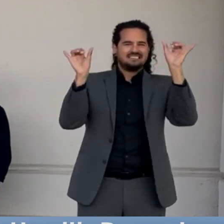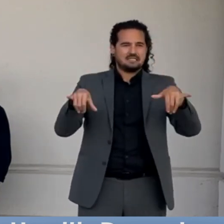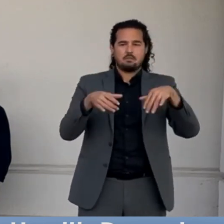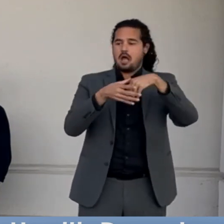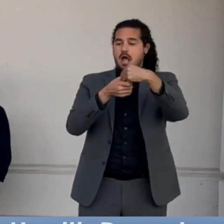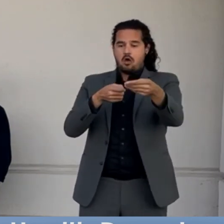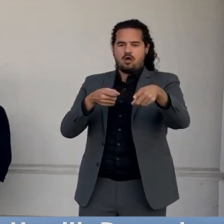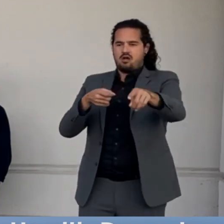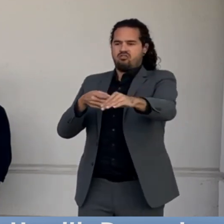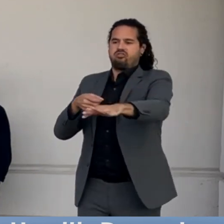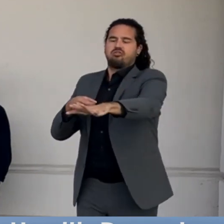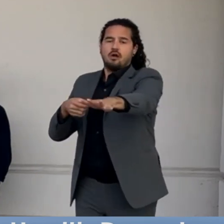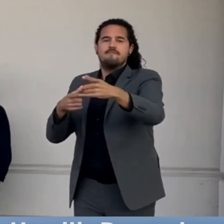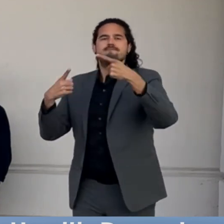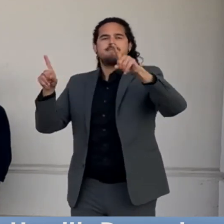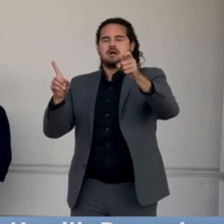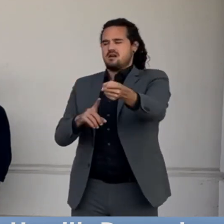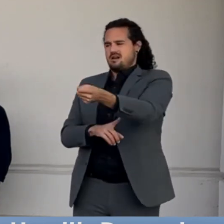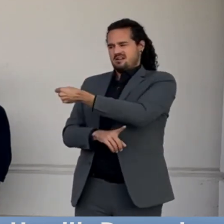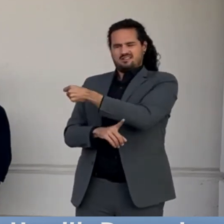scenario where someone who,